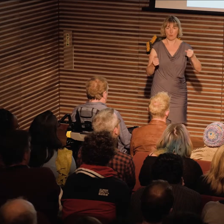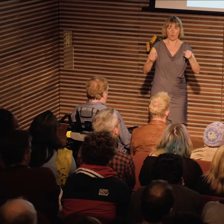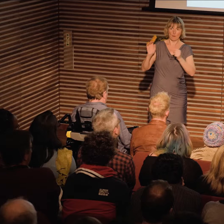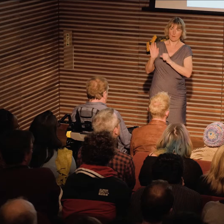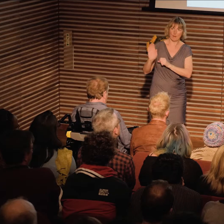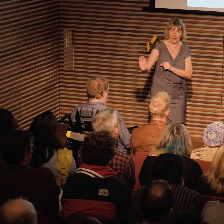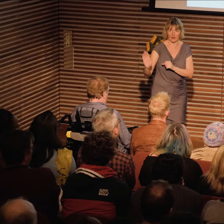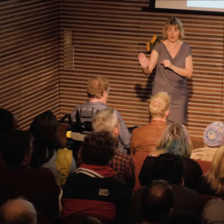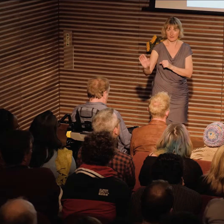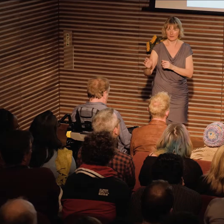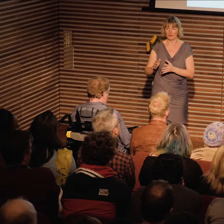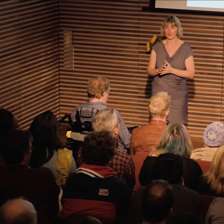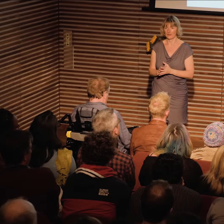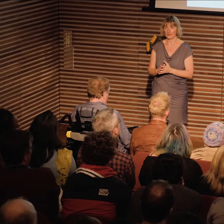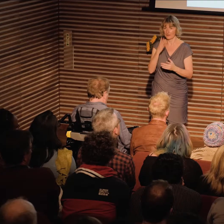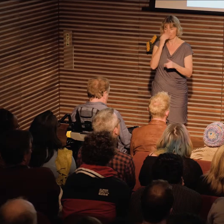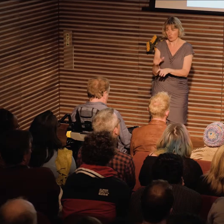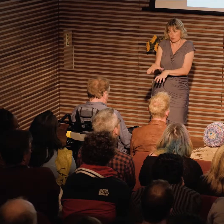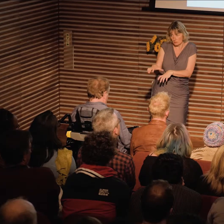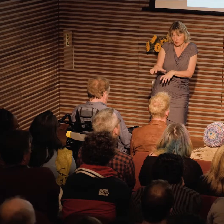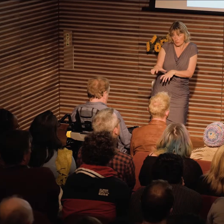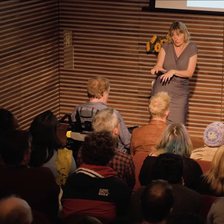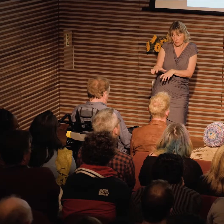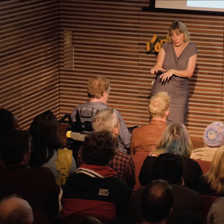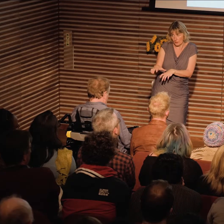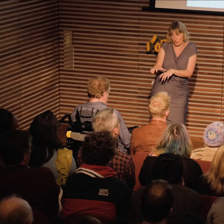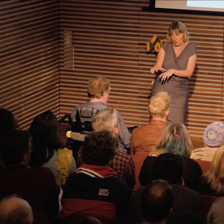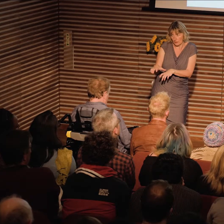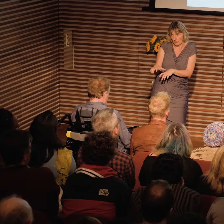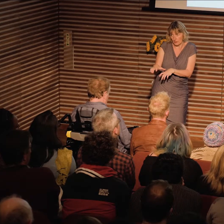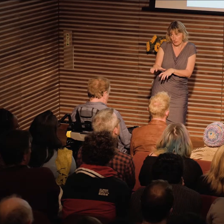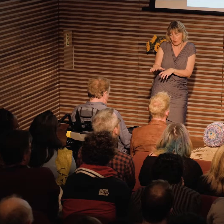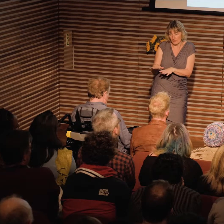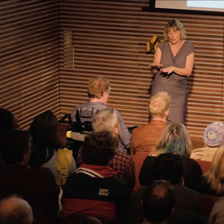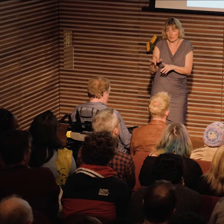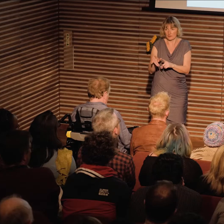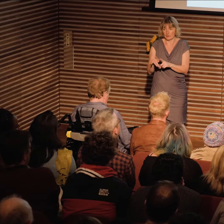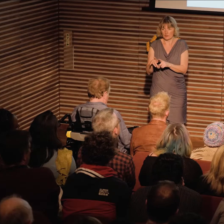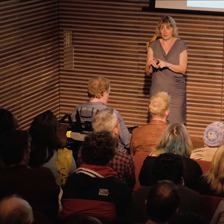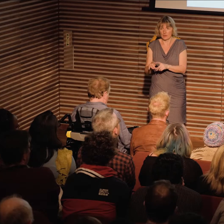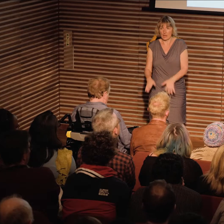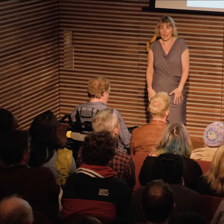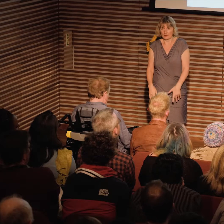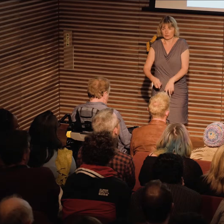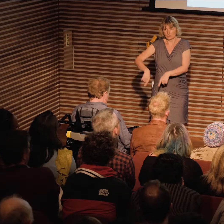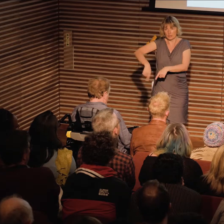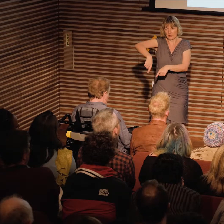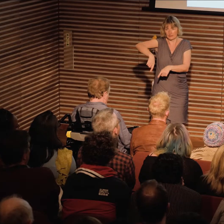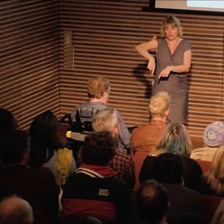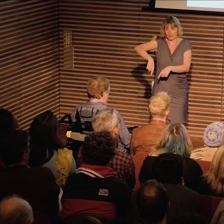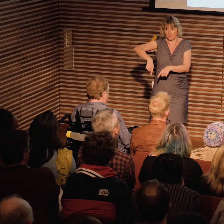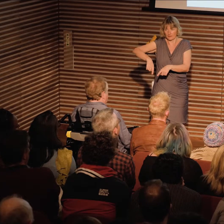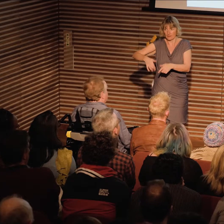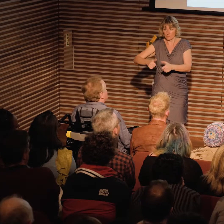slams. Fox is still there. She flinches, shakes out a leg. She's at